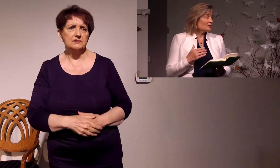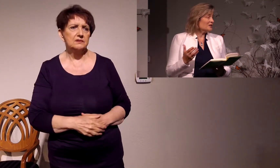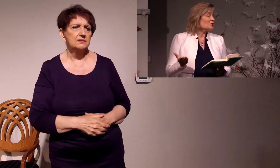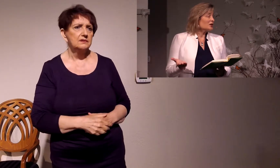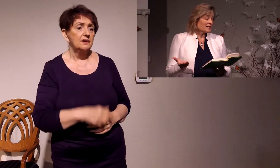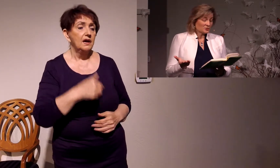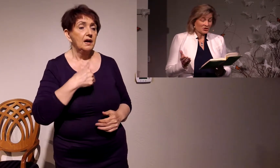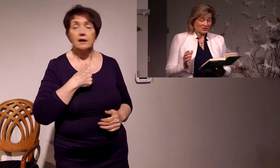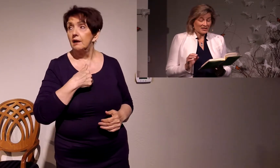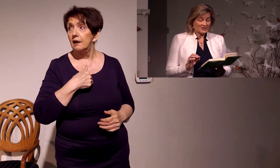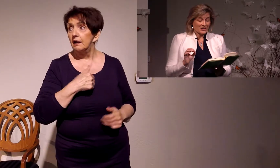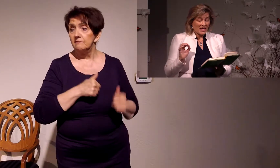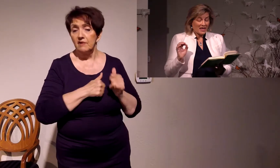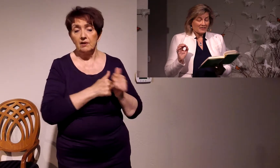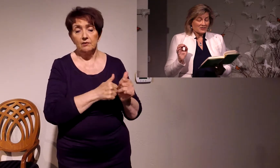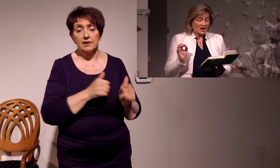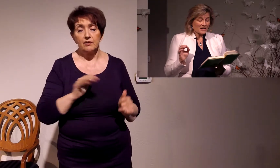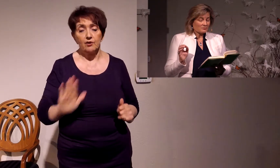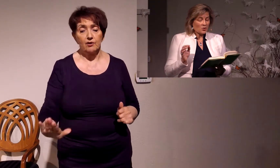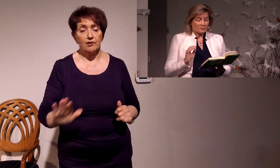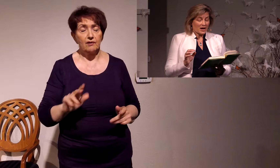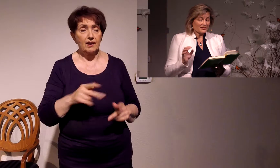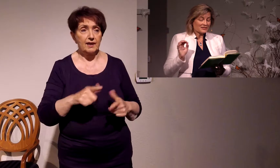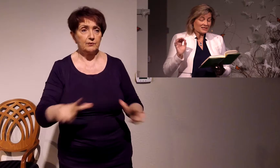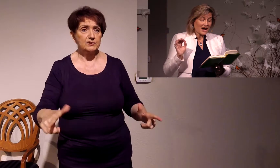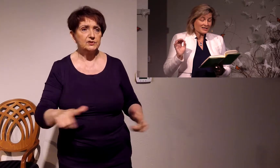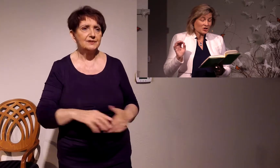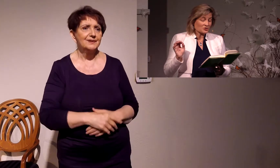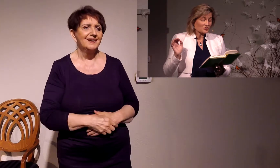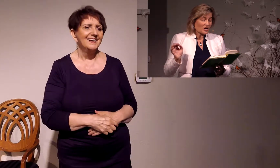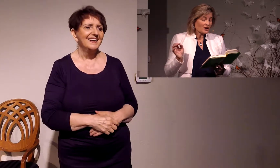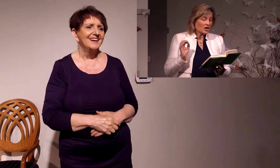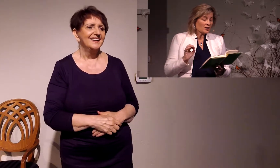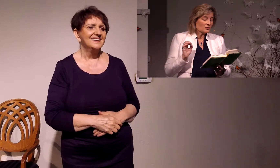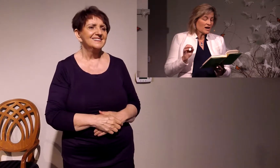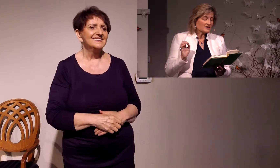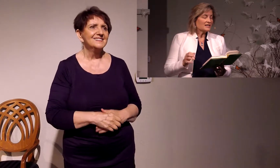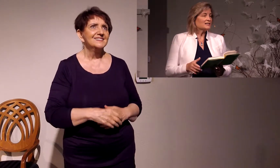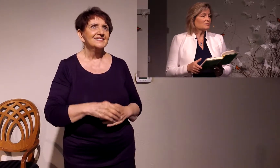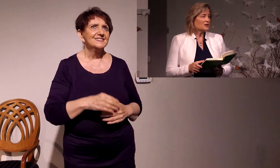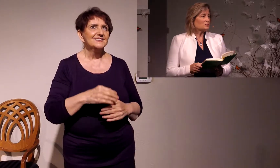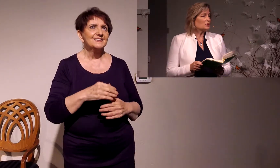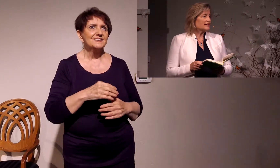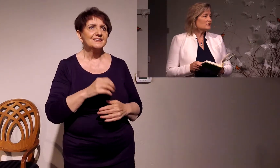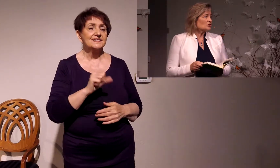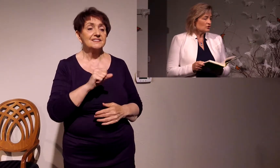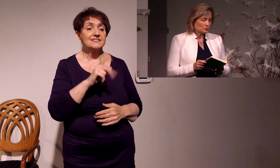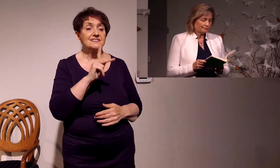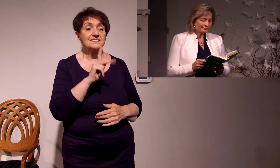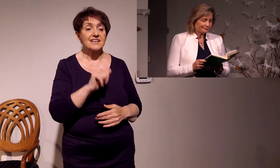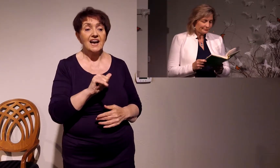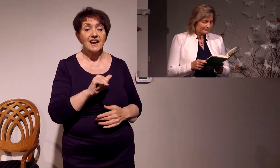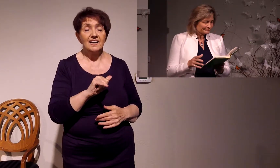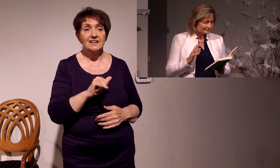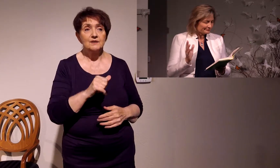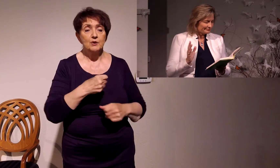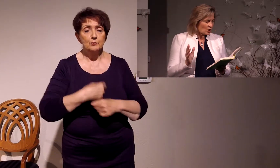I'm following her language on this. The sky, no, I'm not. The sky turns around otherwise decent people